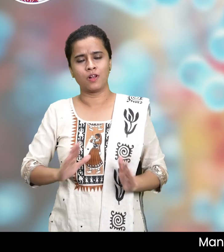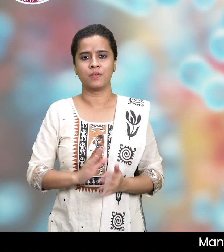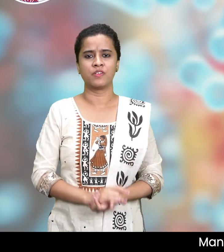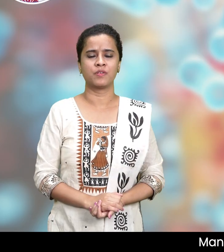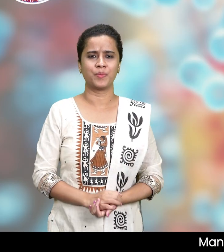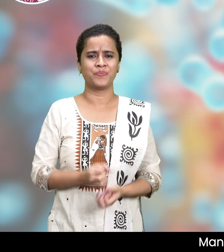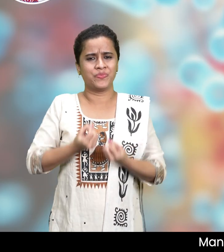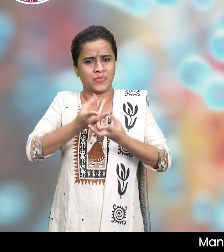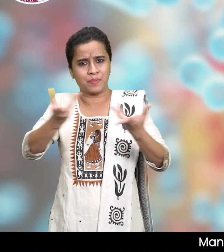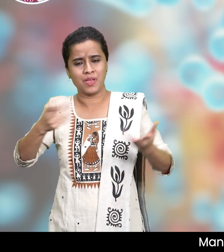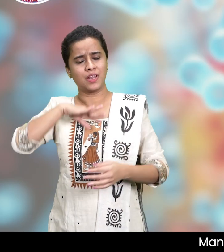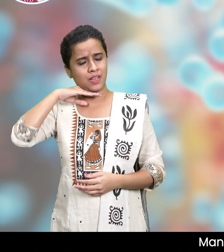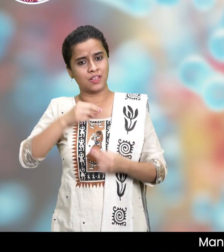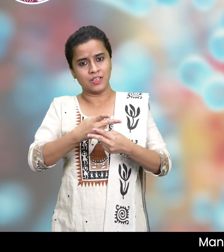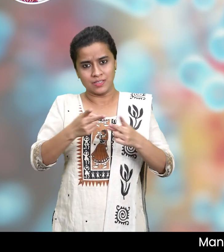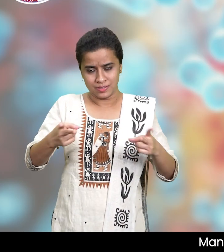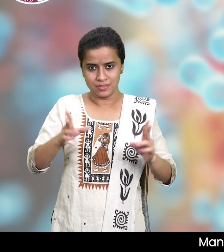Many diseases will